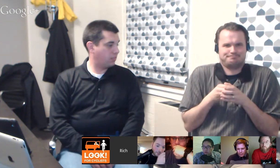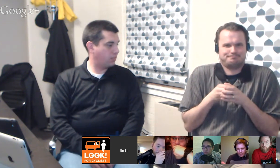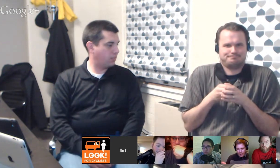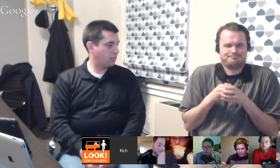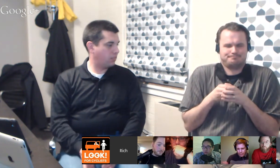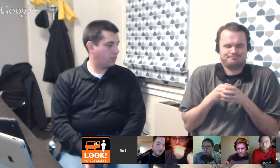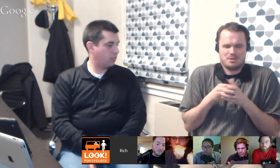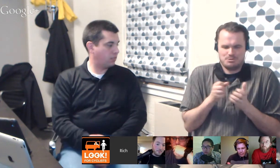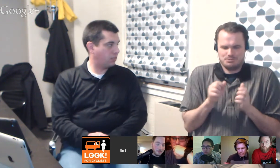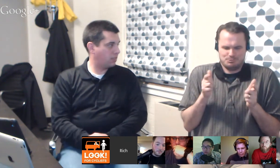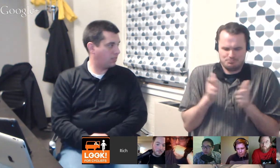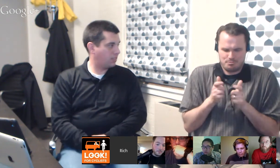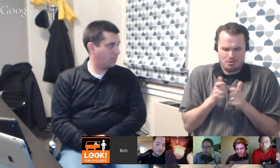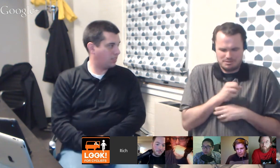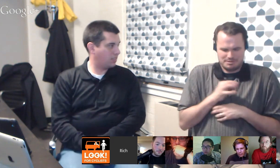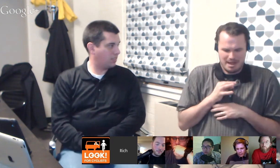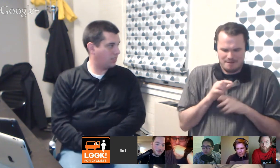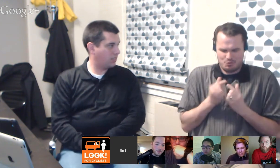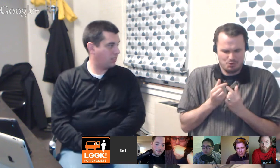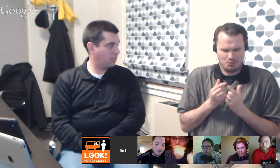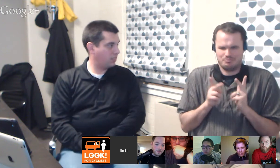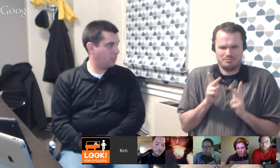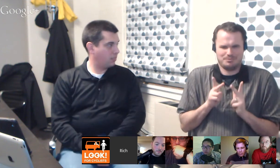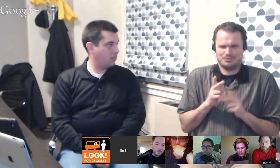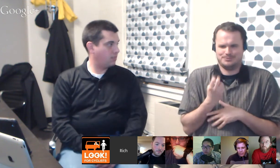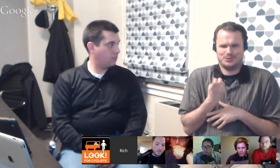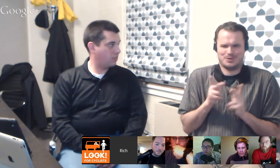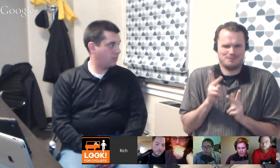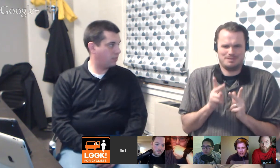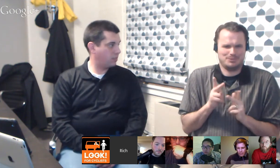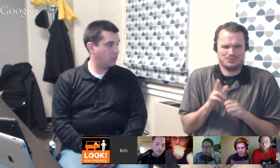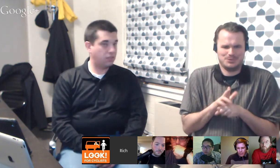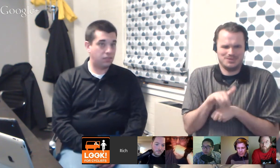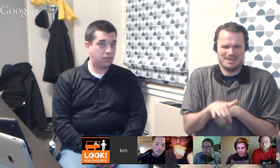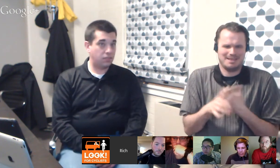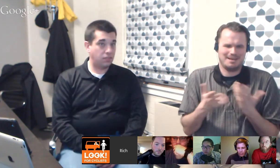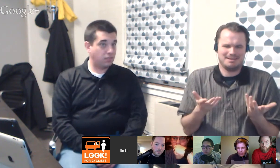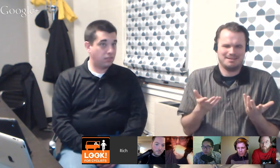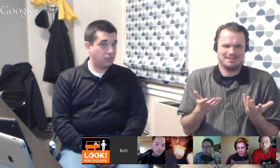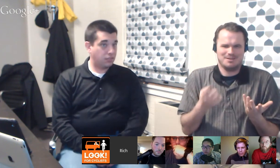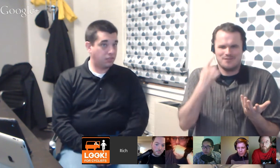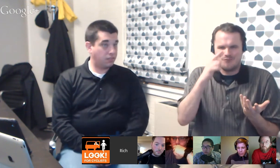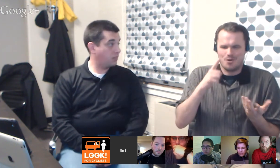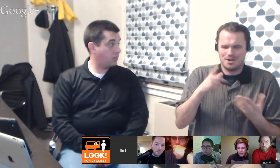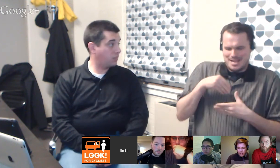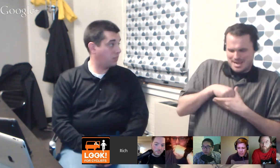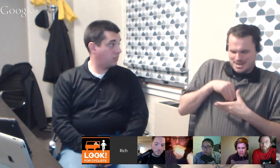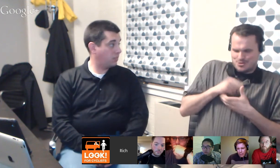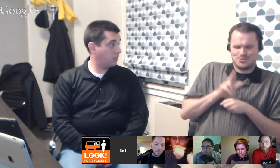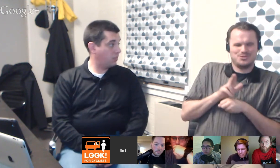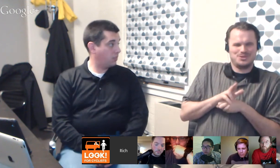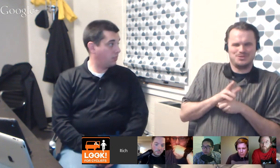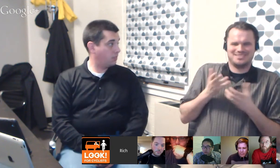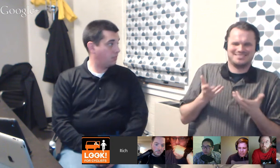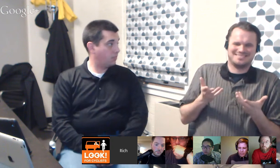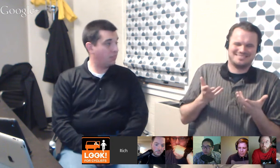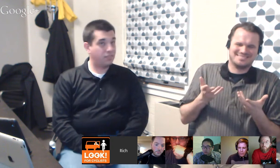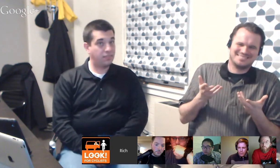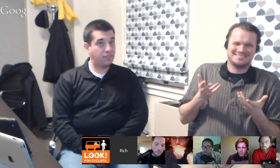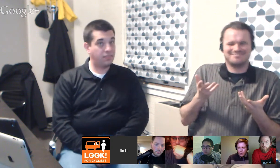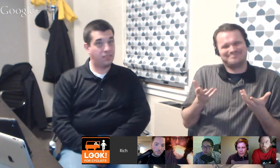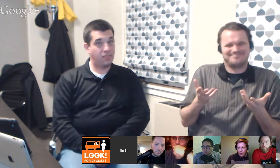a staff. Maybe a group of a dozen people who are using this, and it's for our own personal use, then, you know,